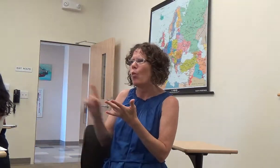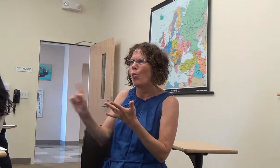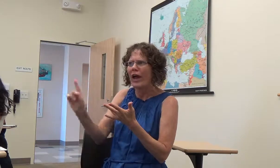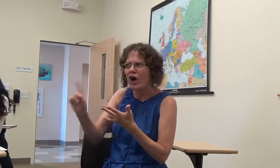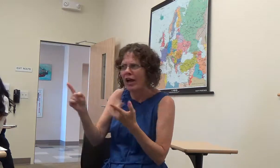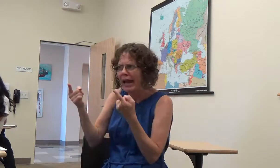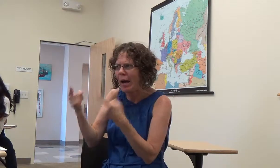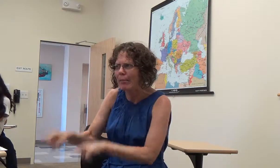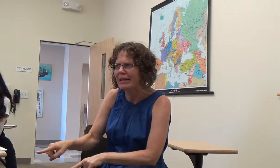happened.